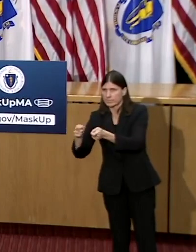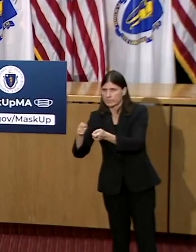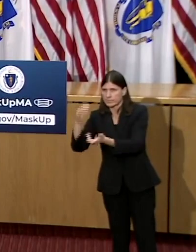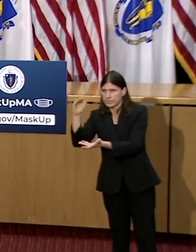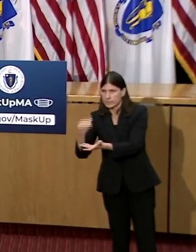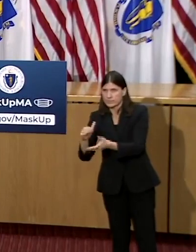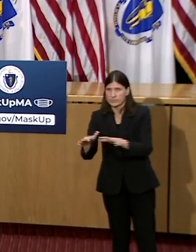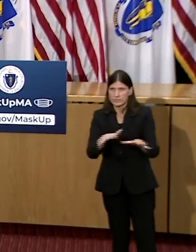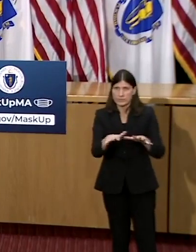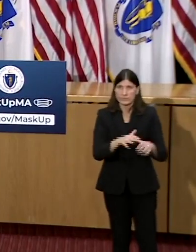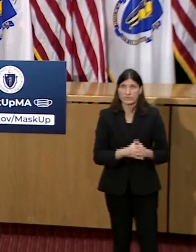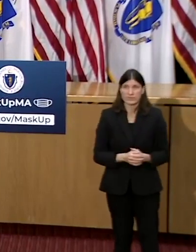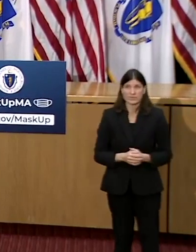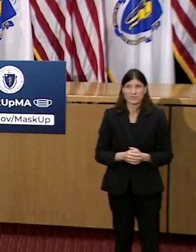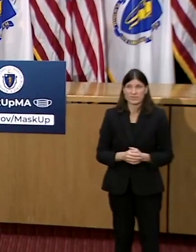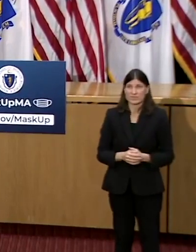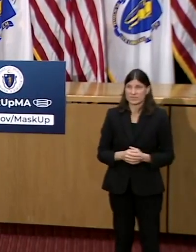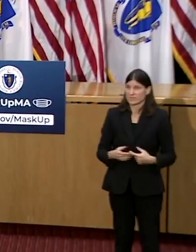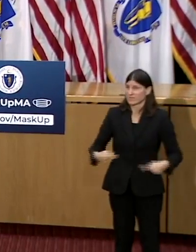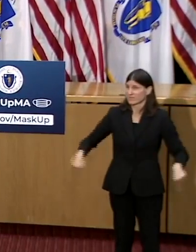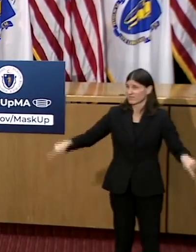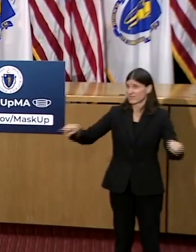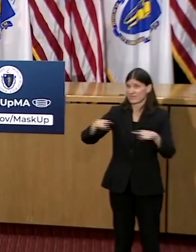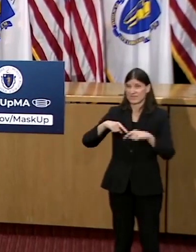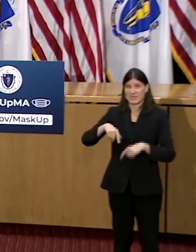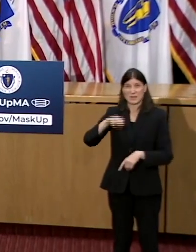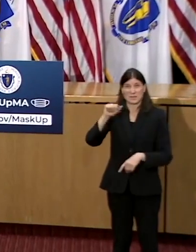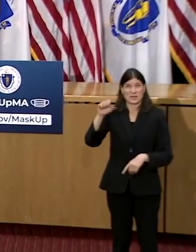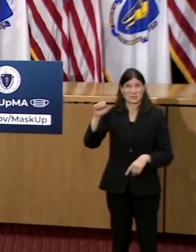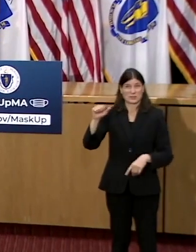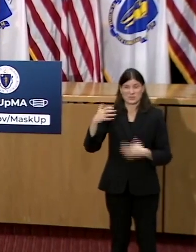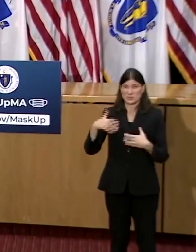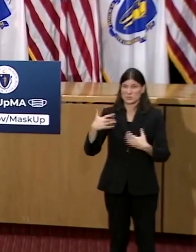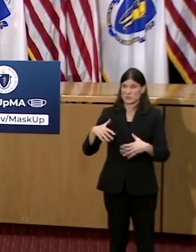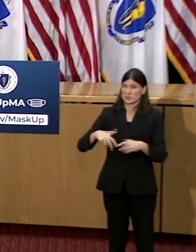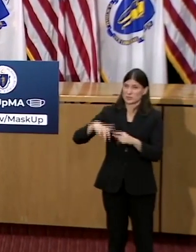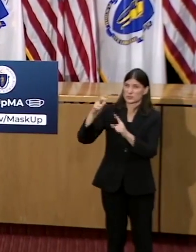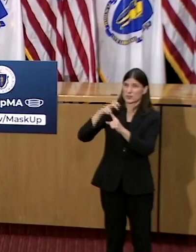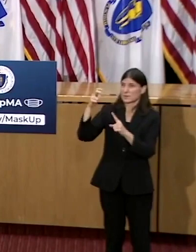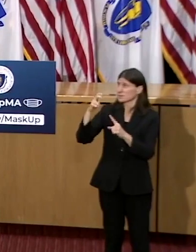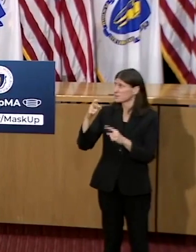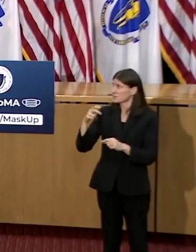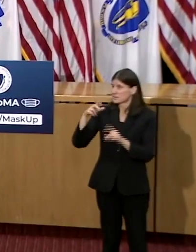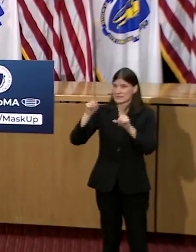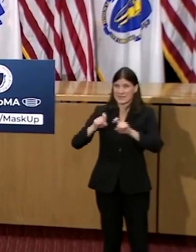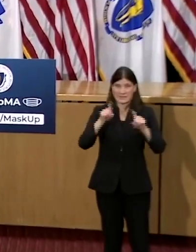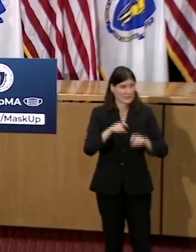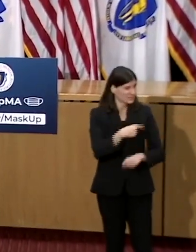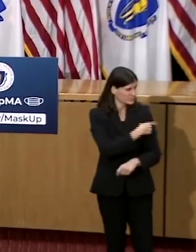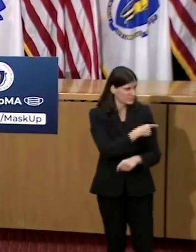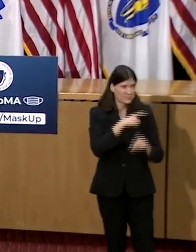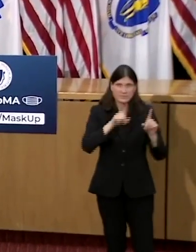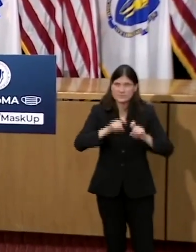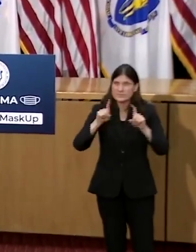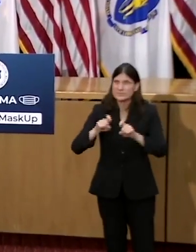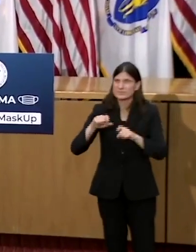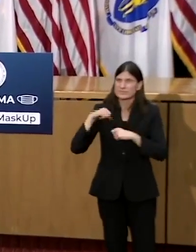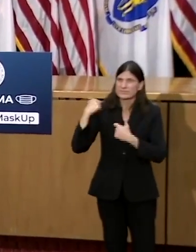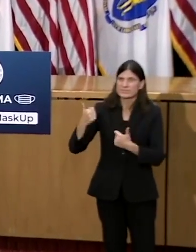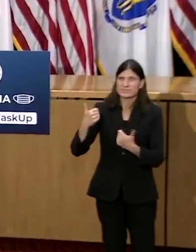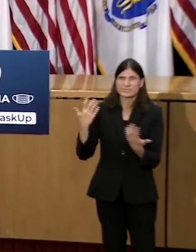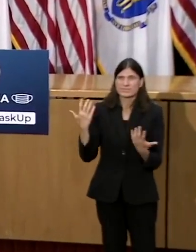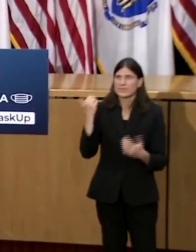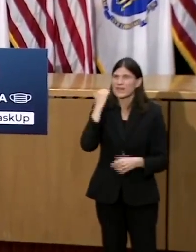capita basis over the course of the past 10 weeks, 12 weeks. That's a good thing.